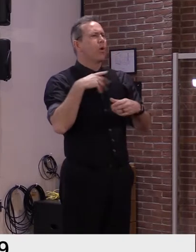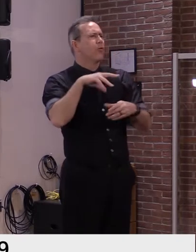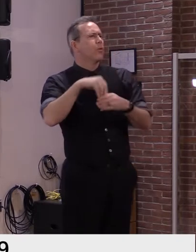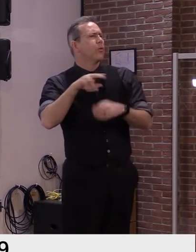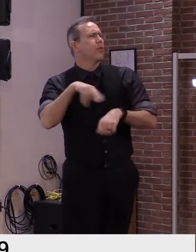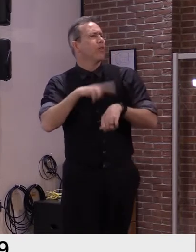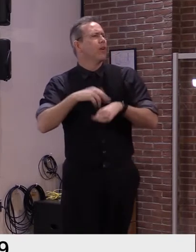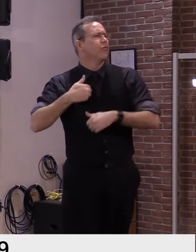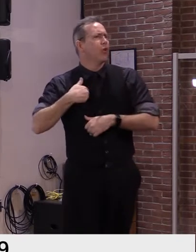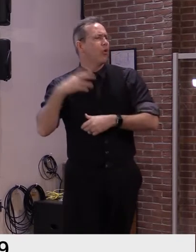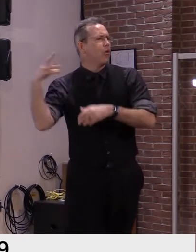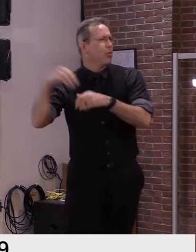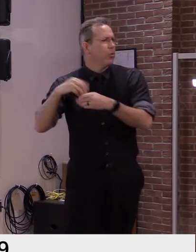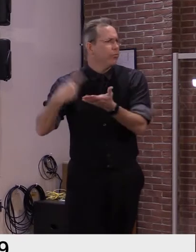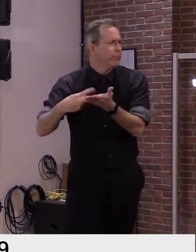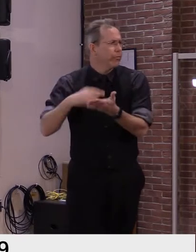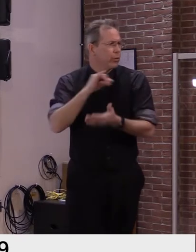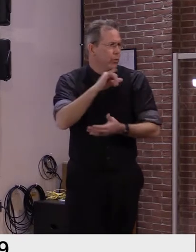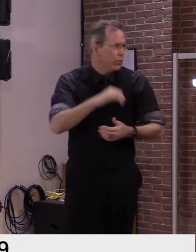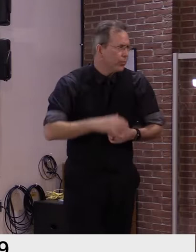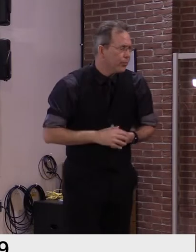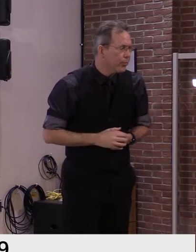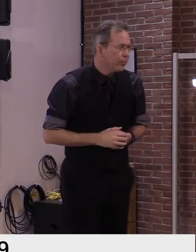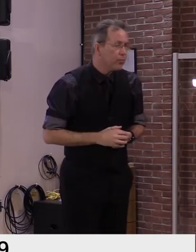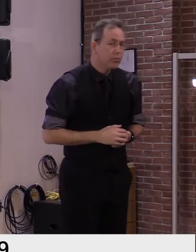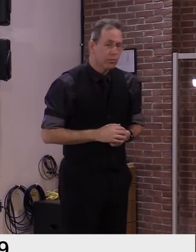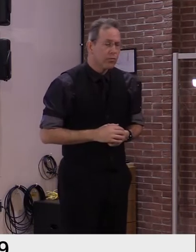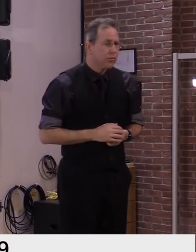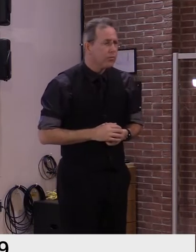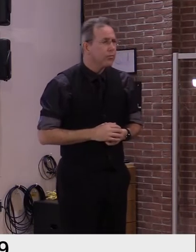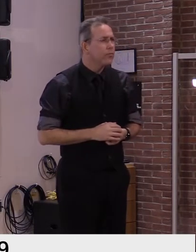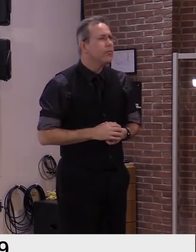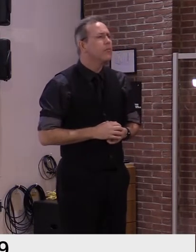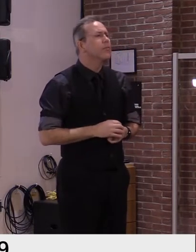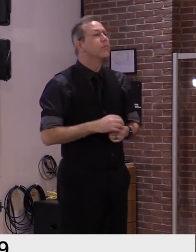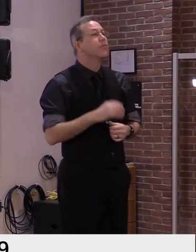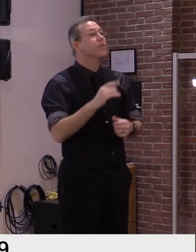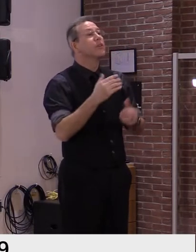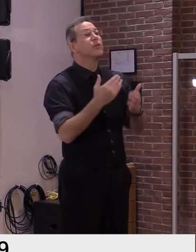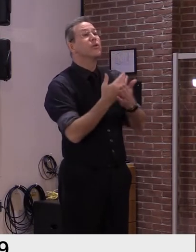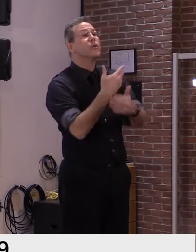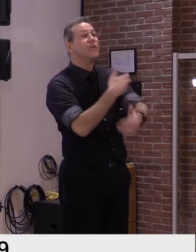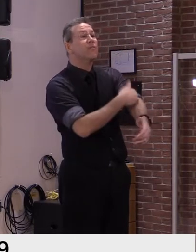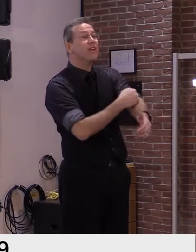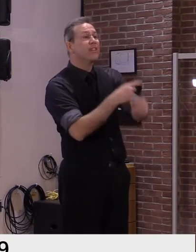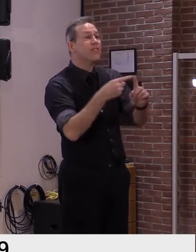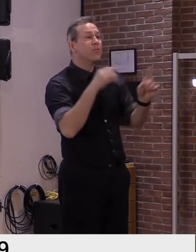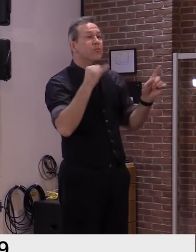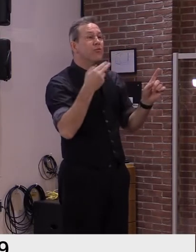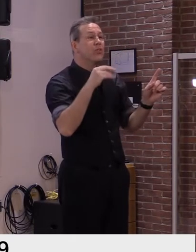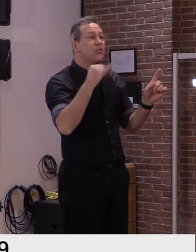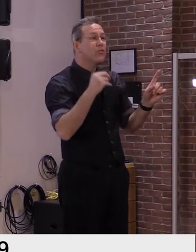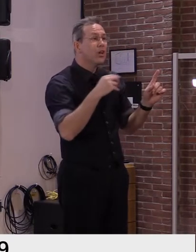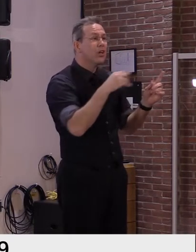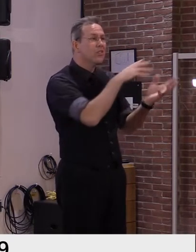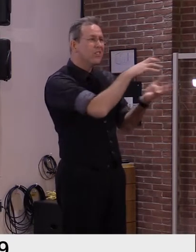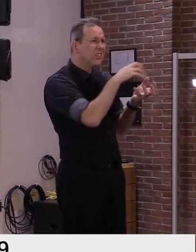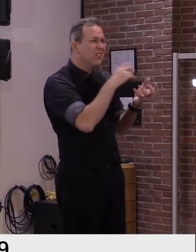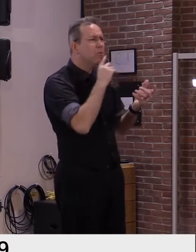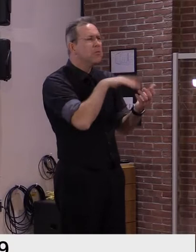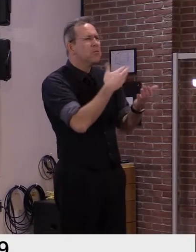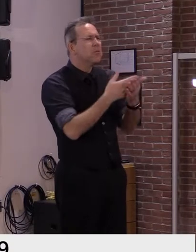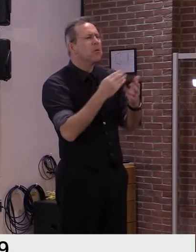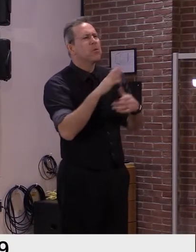will outline new vaccination efforts that will occur on or around March 8th, which starts next